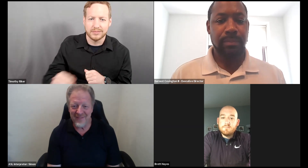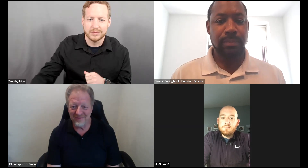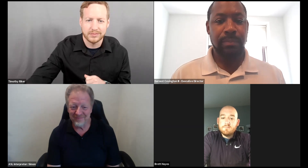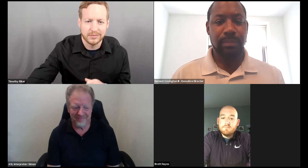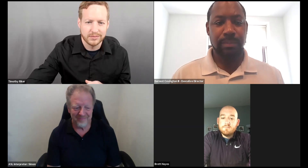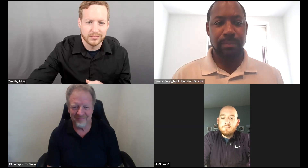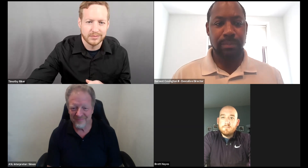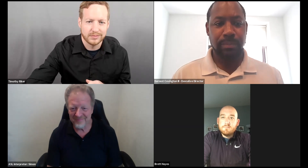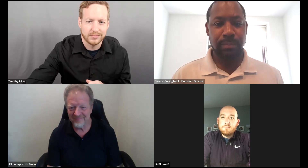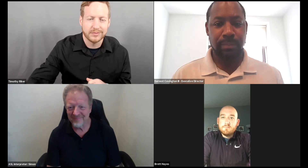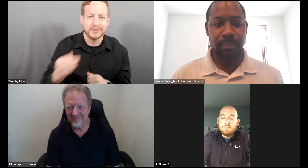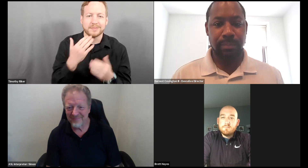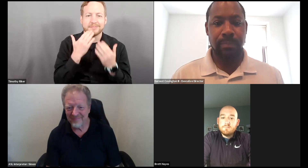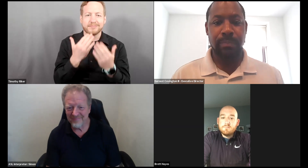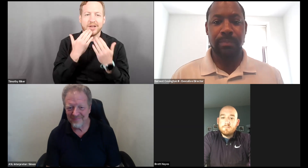Okay.